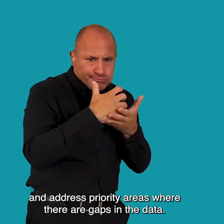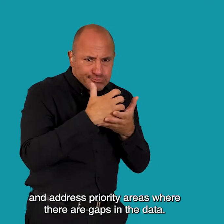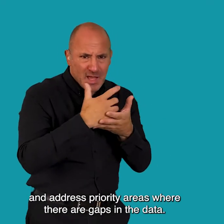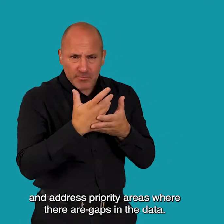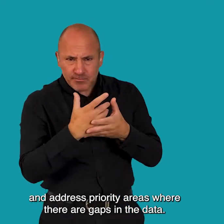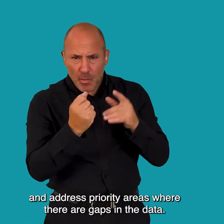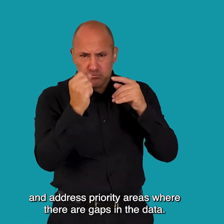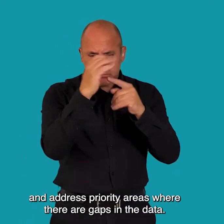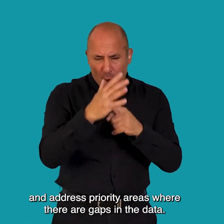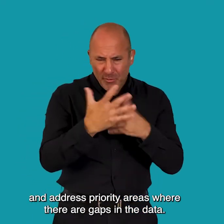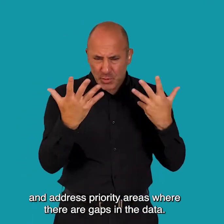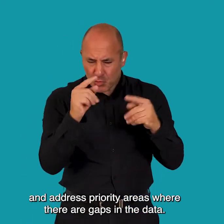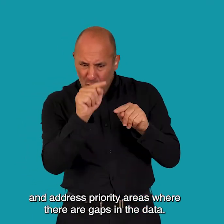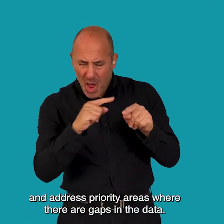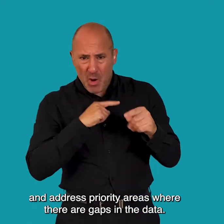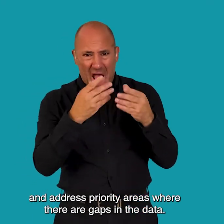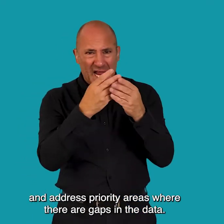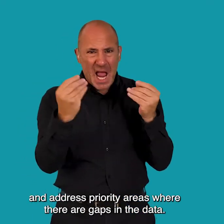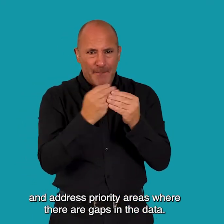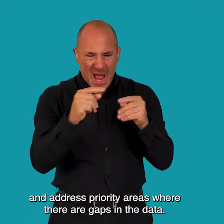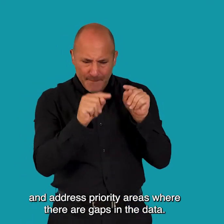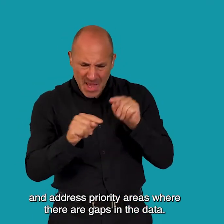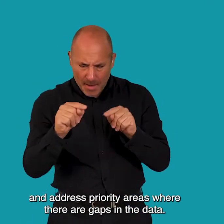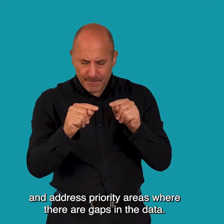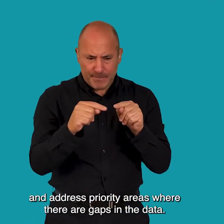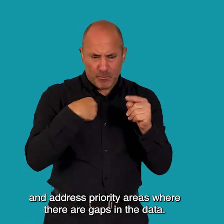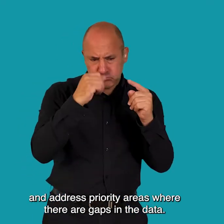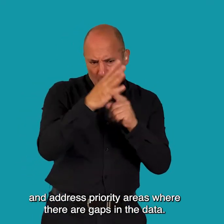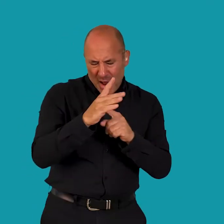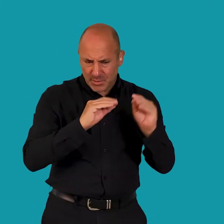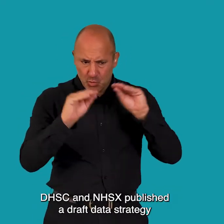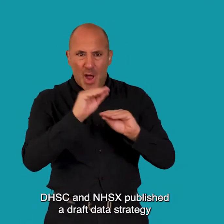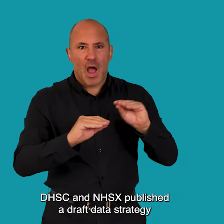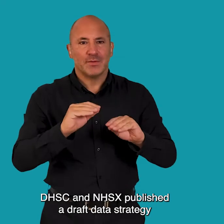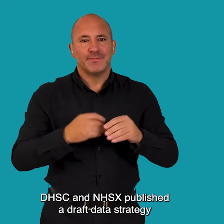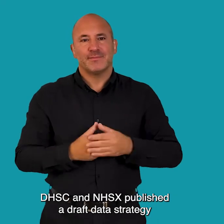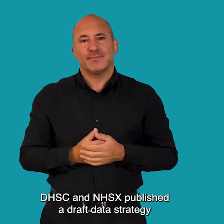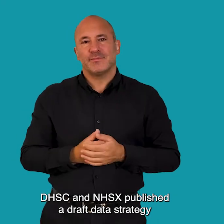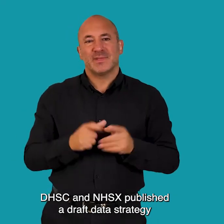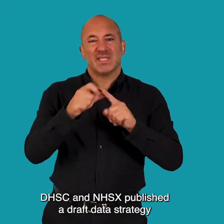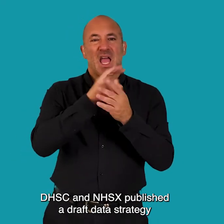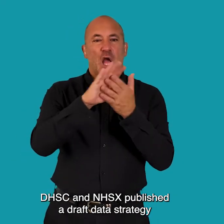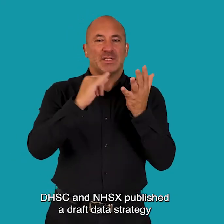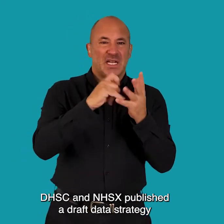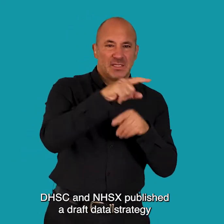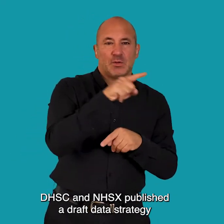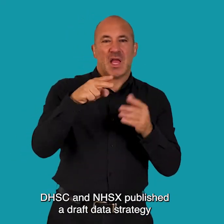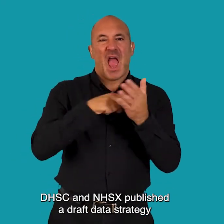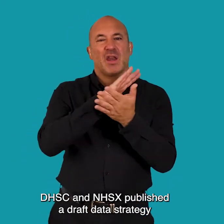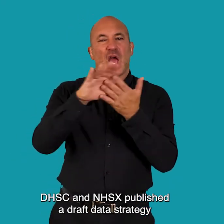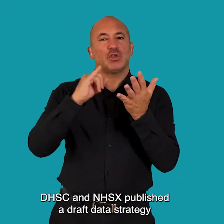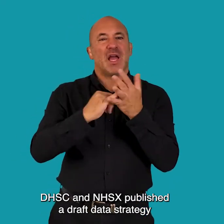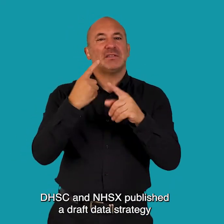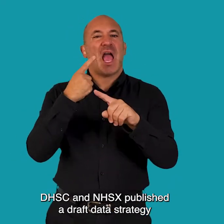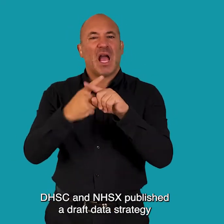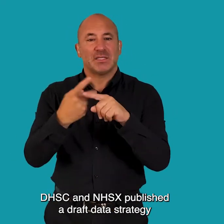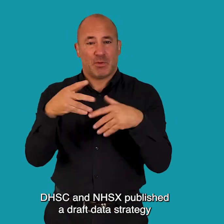address priority areas where there are gaps in the data. DHSC and NHSX published a draft